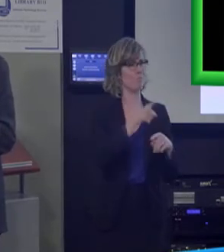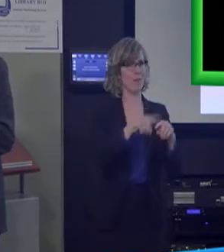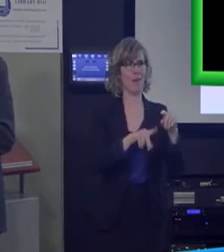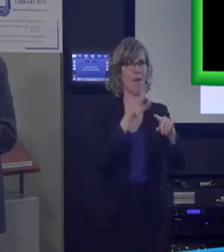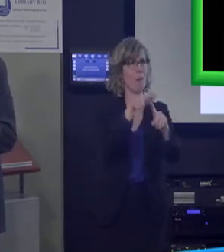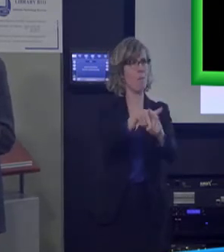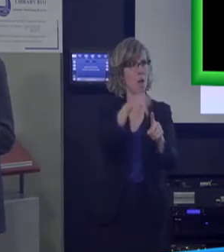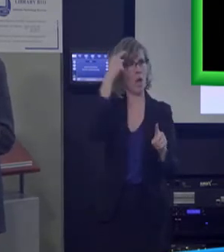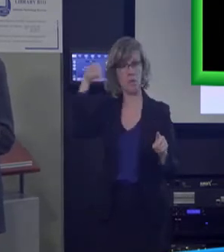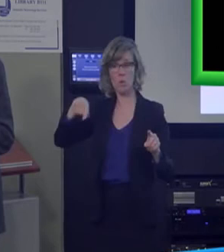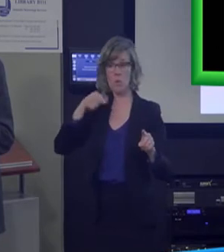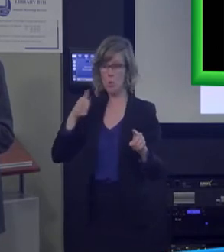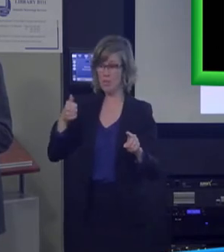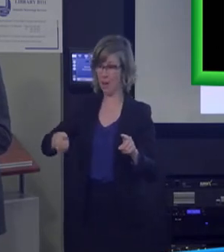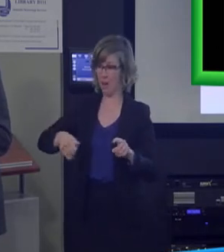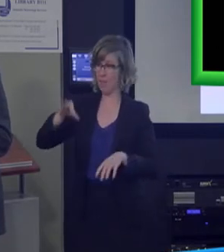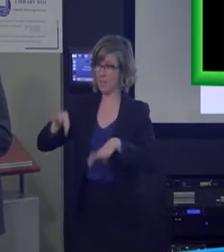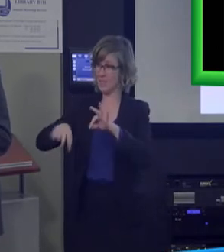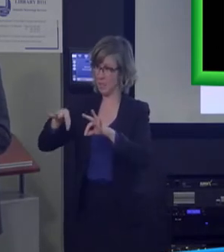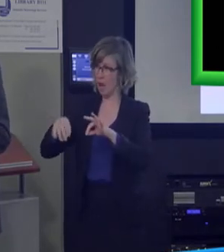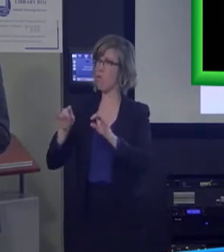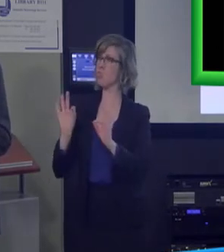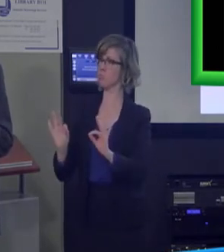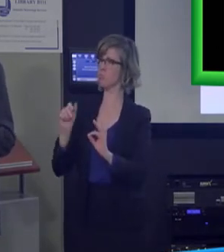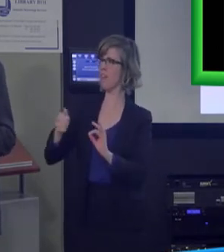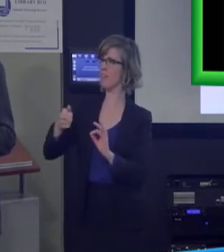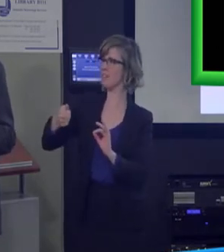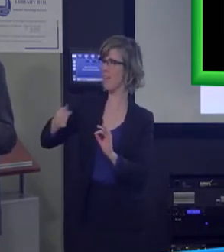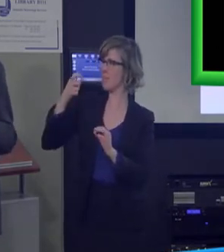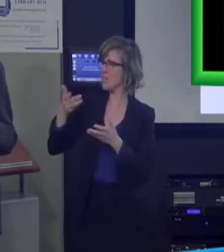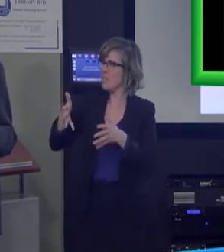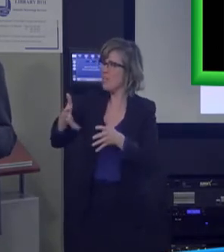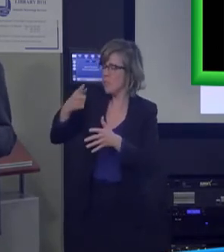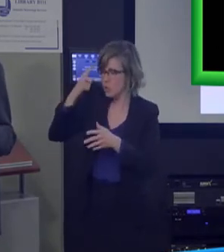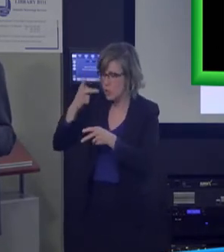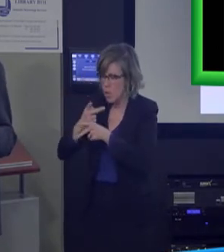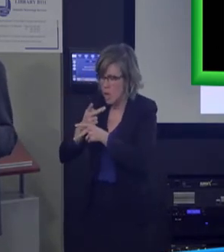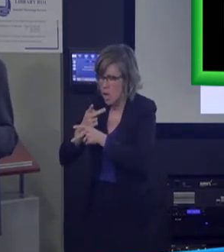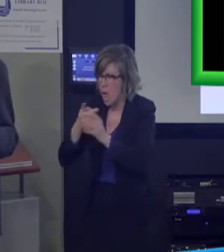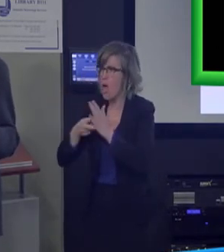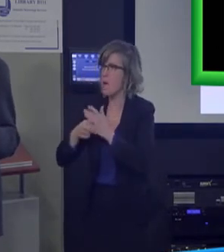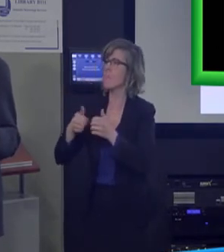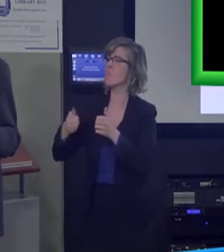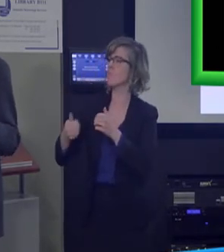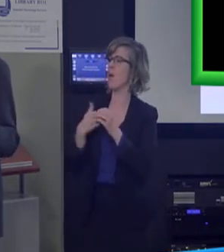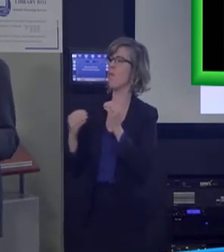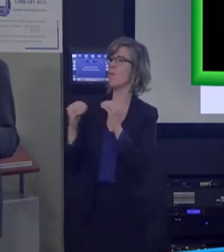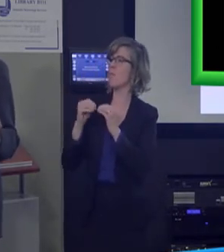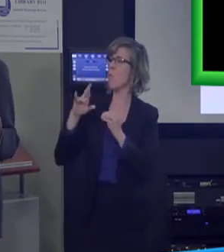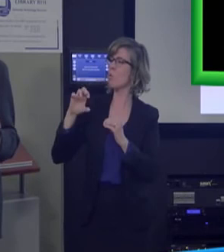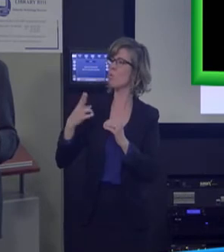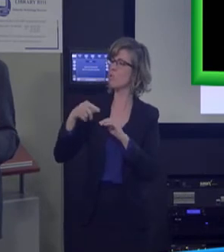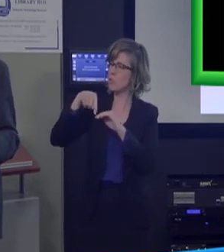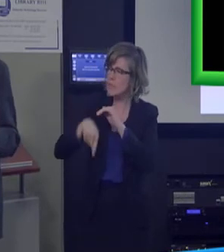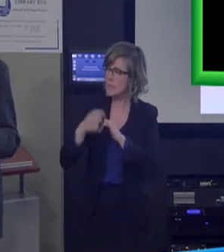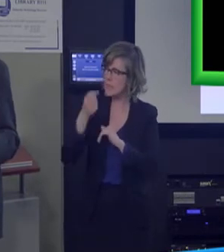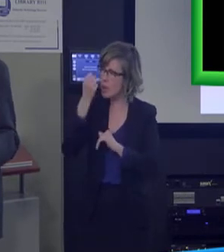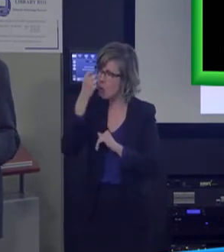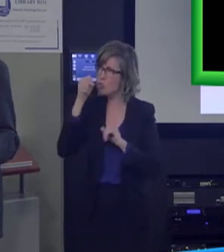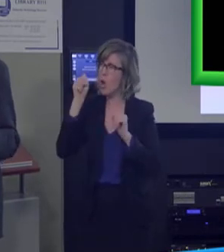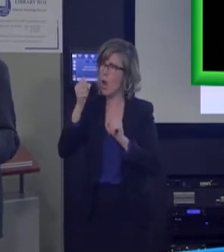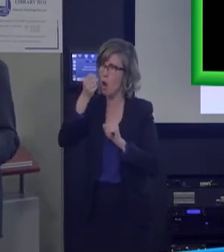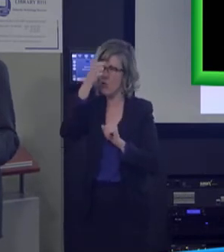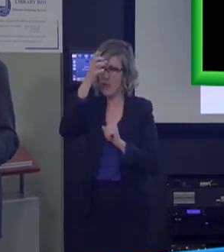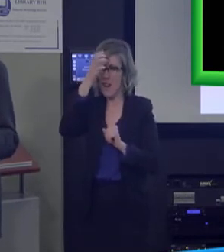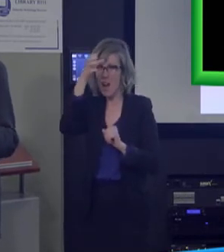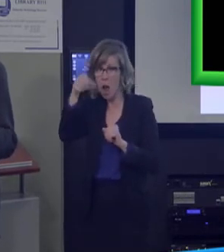somehow, they've bootstrapped themselves, and they really have a deeper and richer understanding of the topic they're trying to teach.